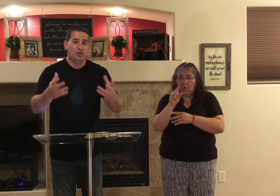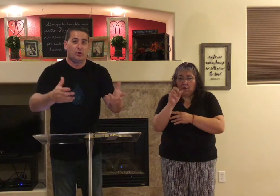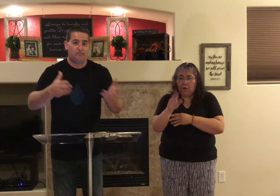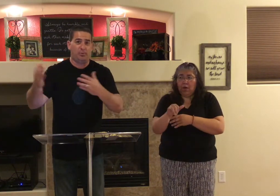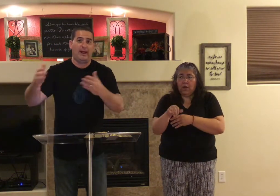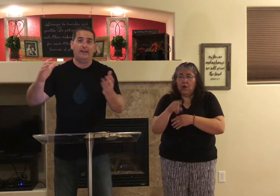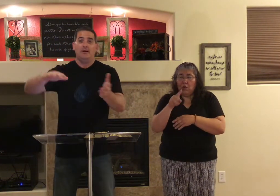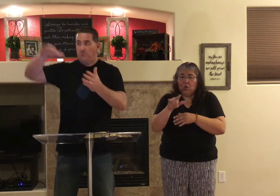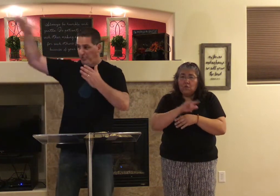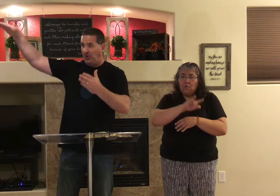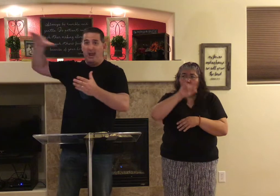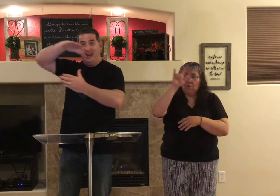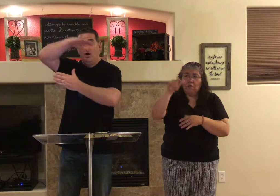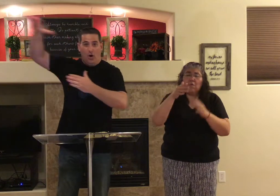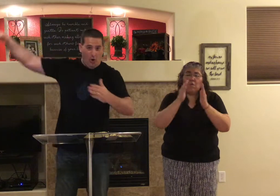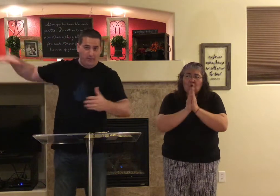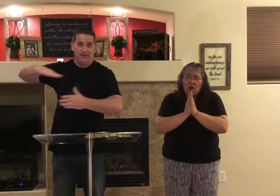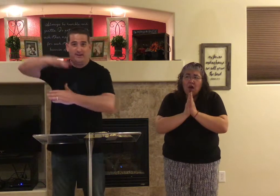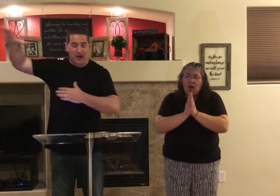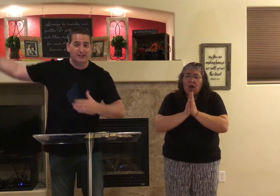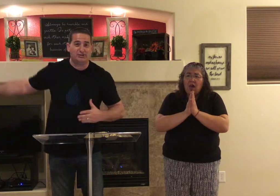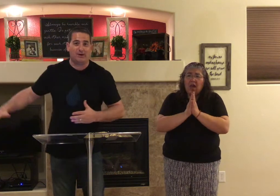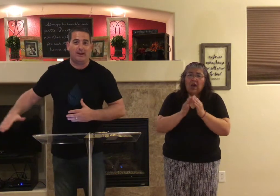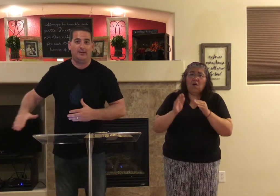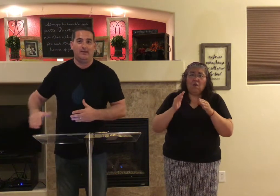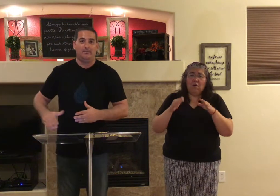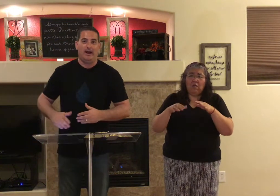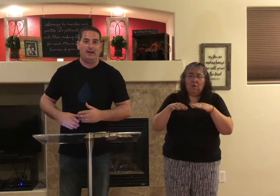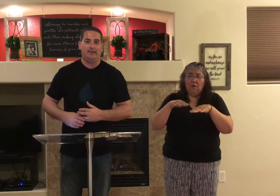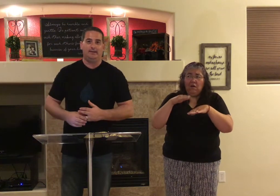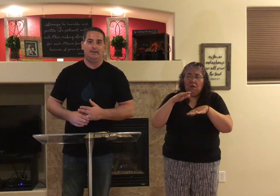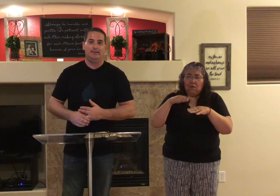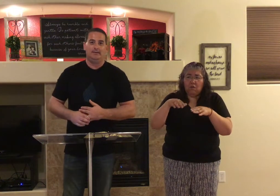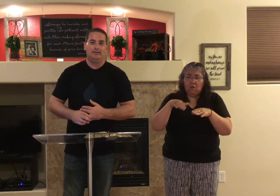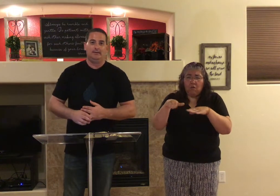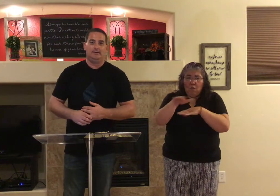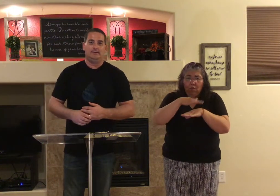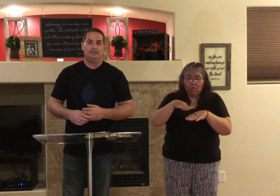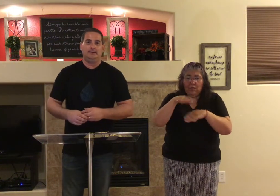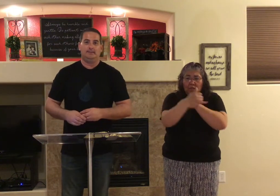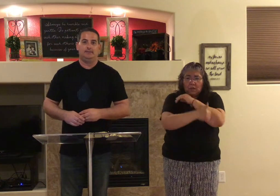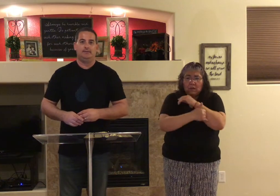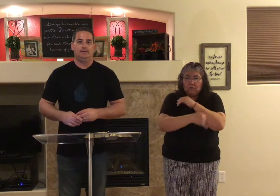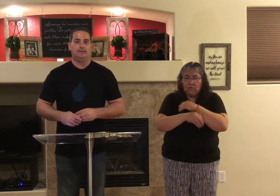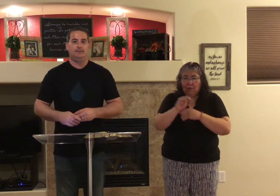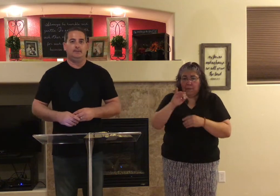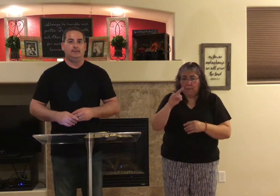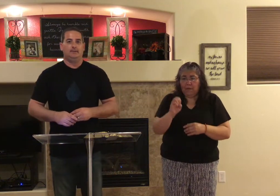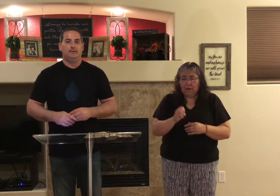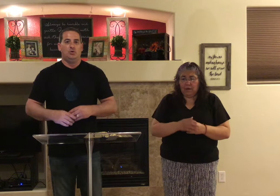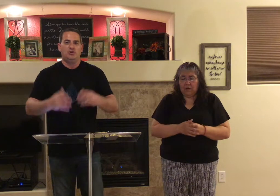flying your plane, pray over the country, Mike.